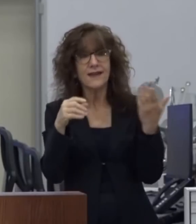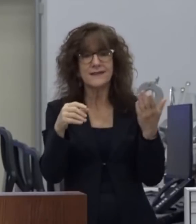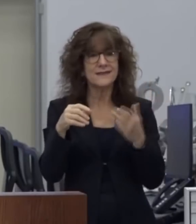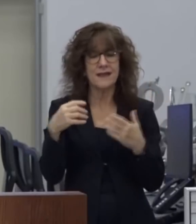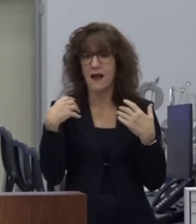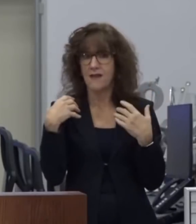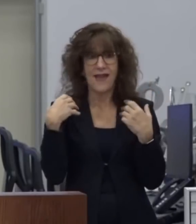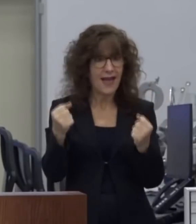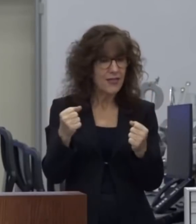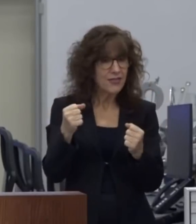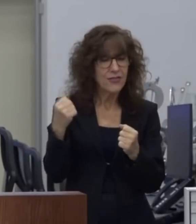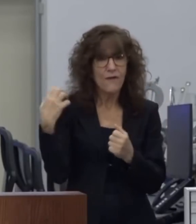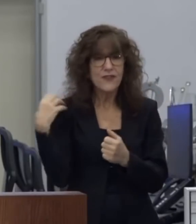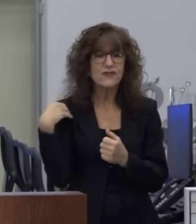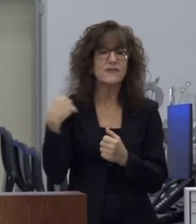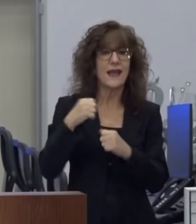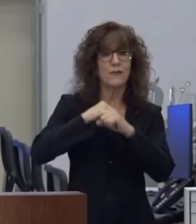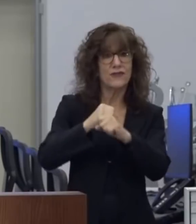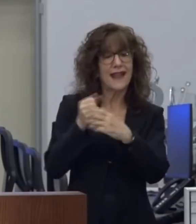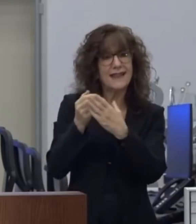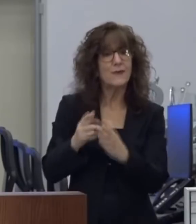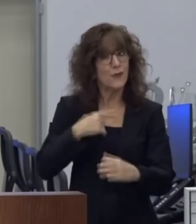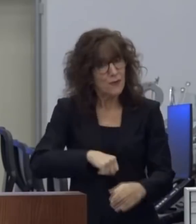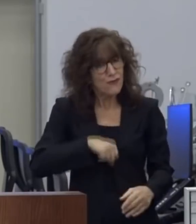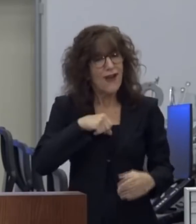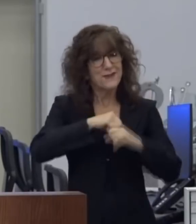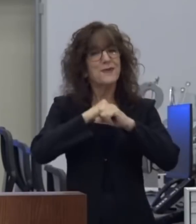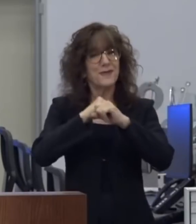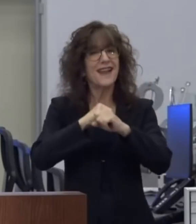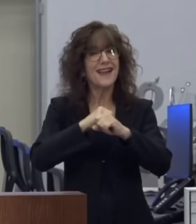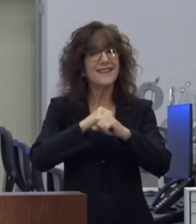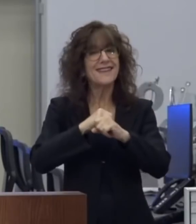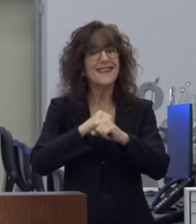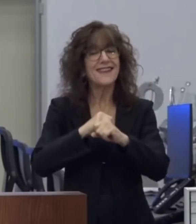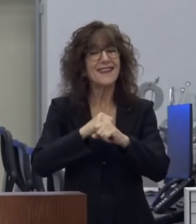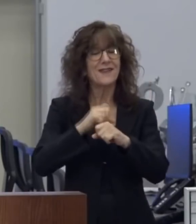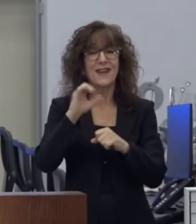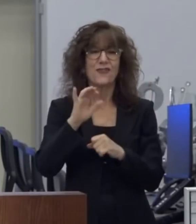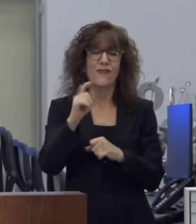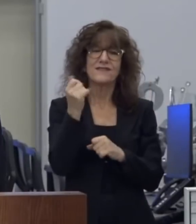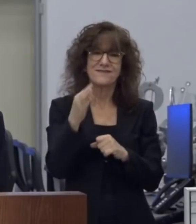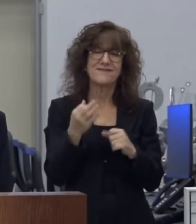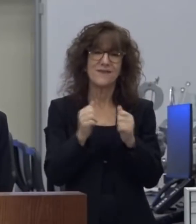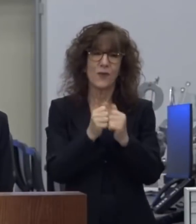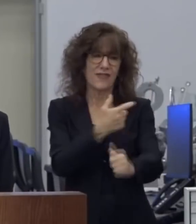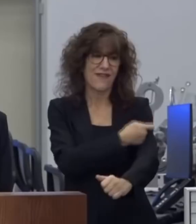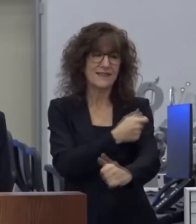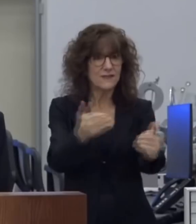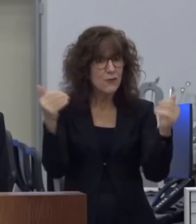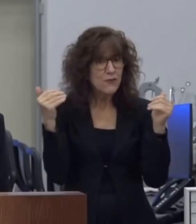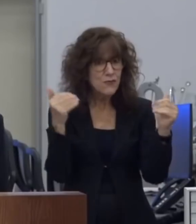and protect our neighbors, we will certainly be proud to be protected from COVID-19 through this vaccine. And so moving